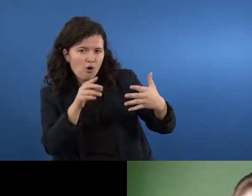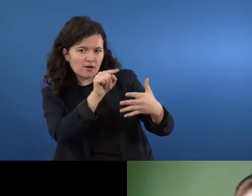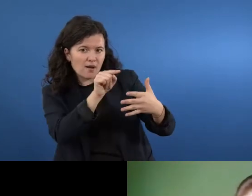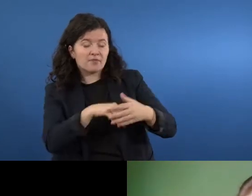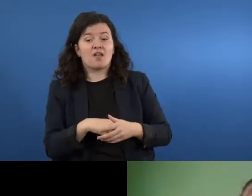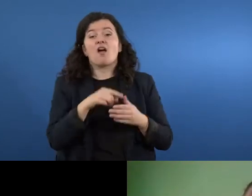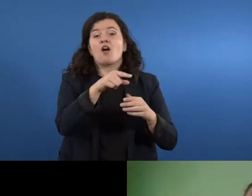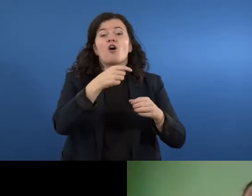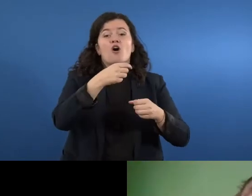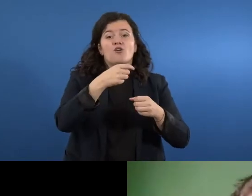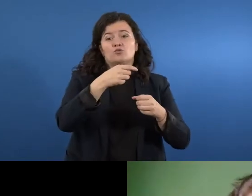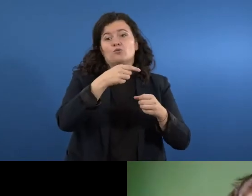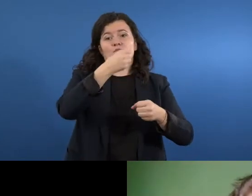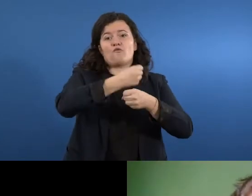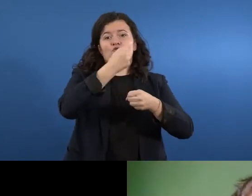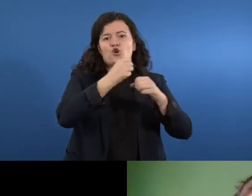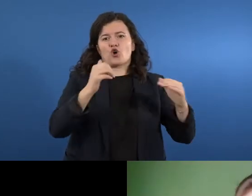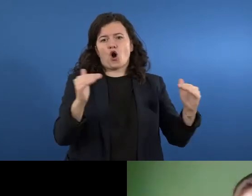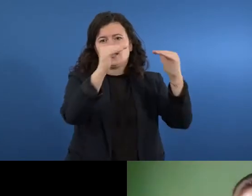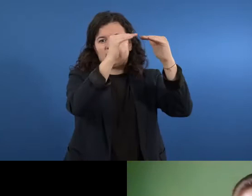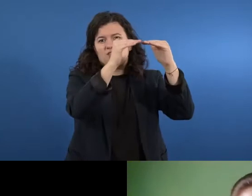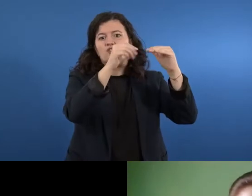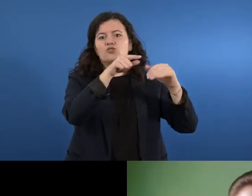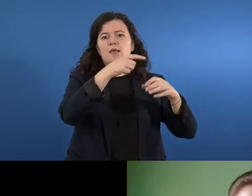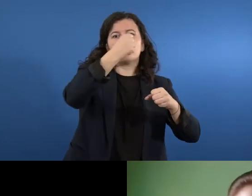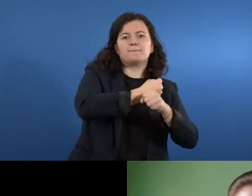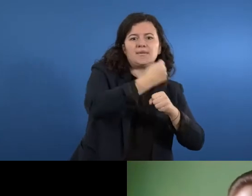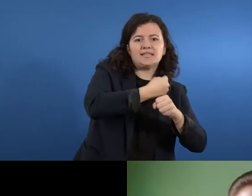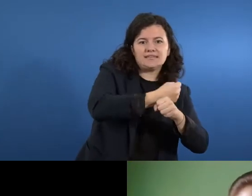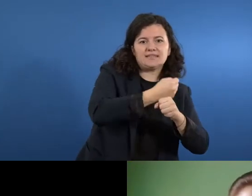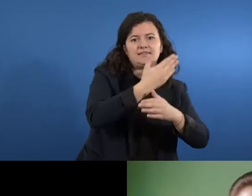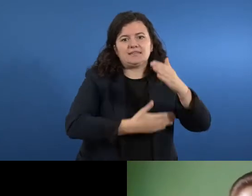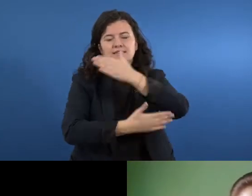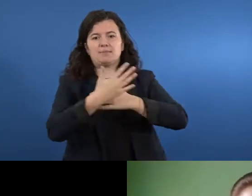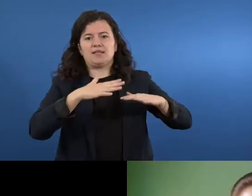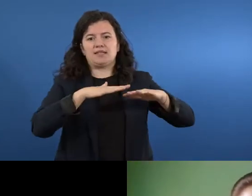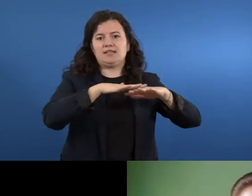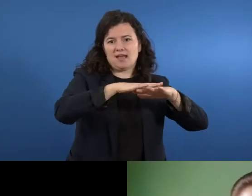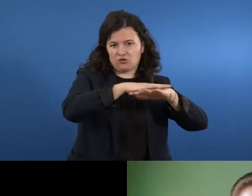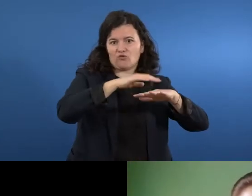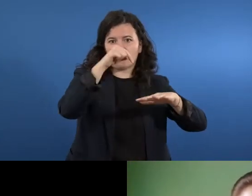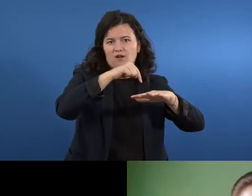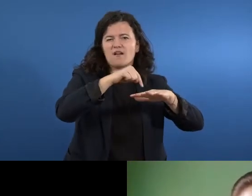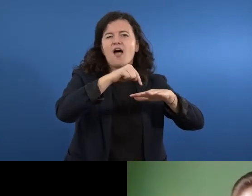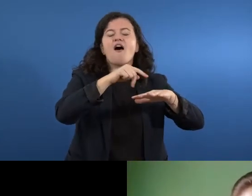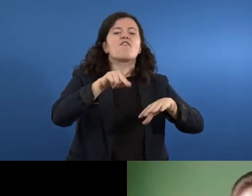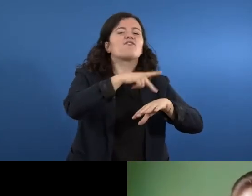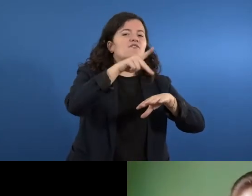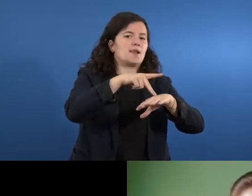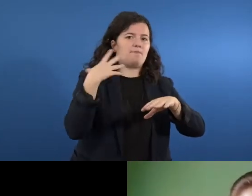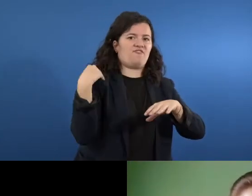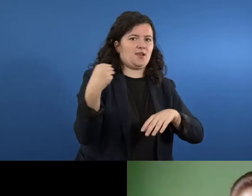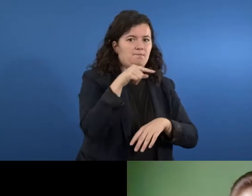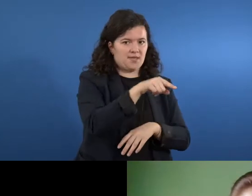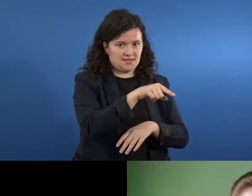implementing the full life cycle of projects, working with marginalized and underrepresented communities, collaborating